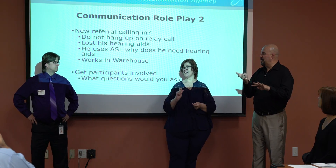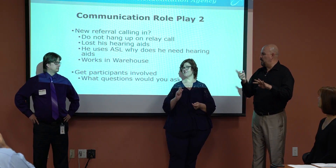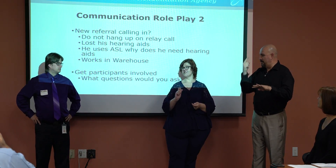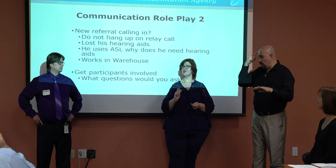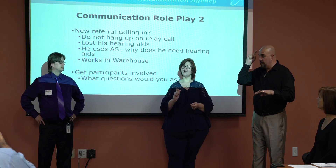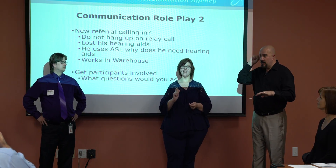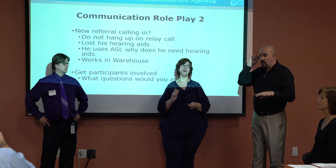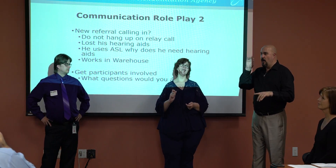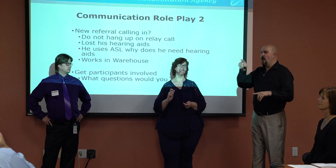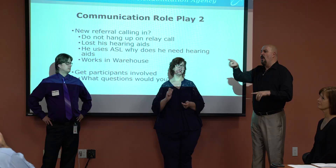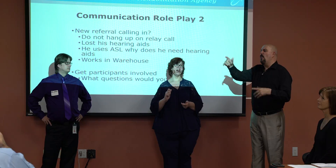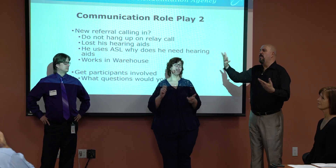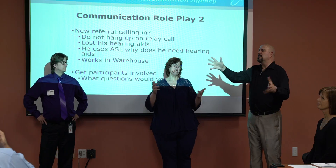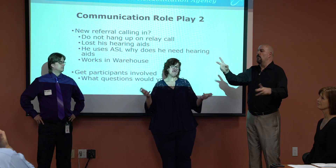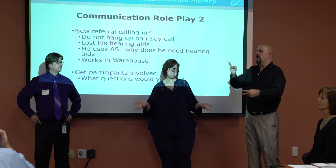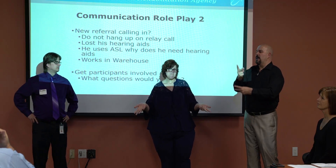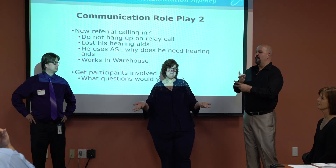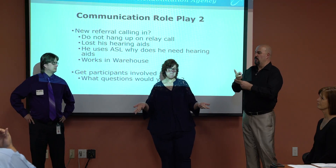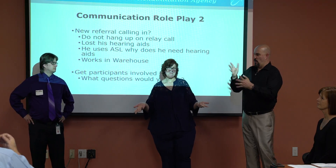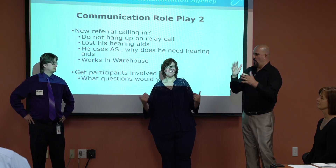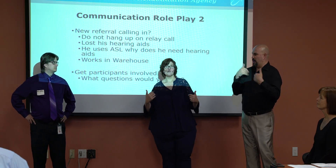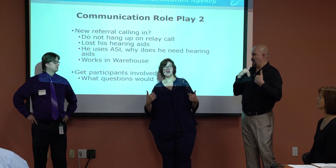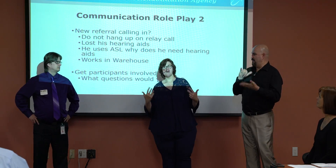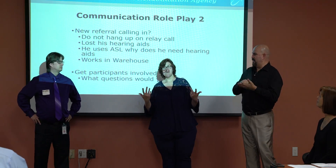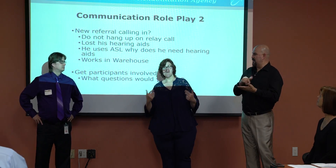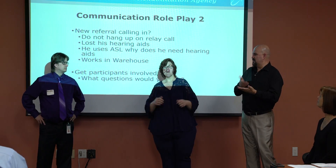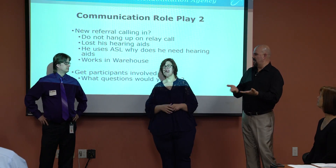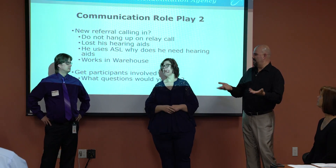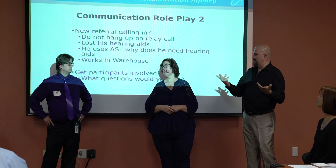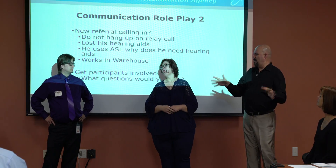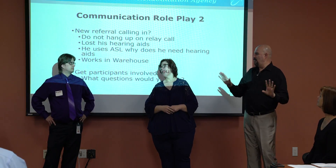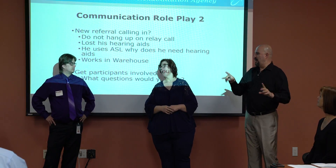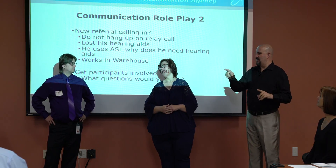that, you covered? We got Okay. all those. So-